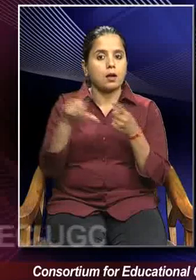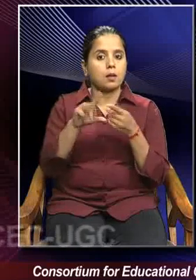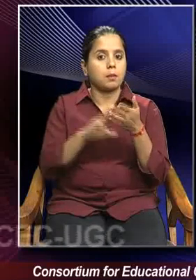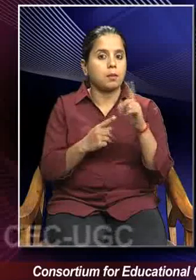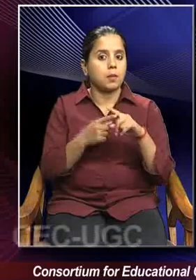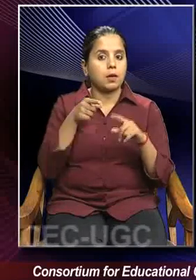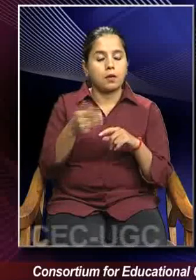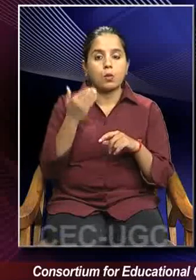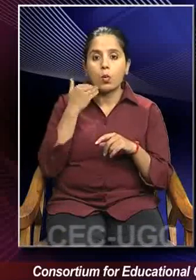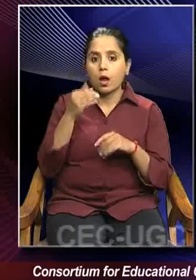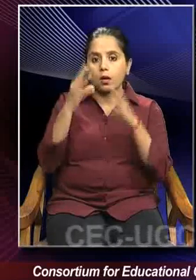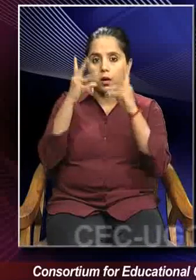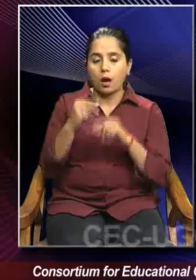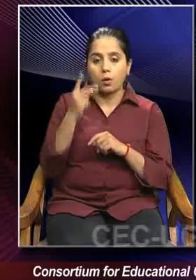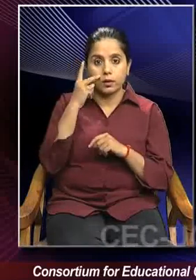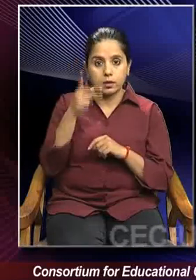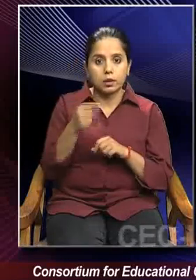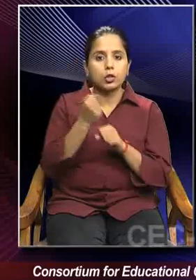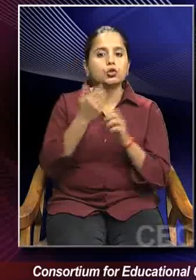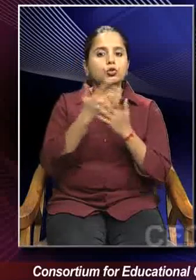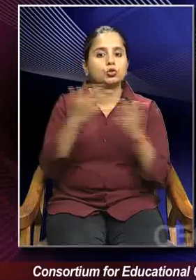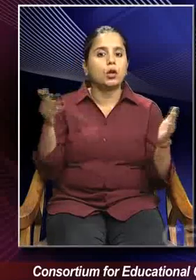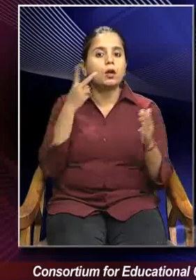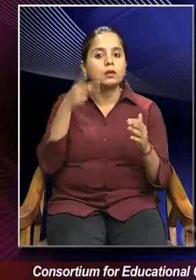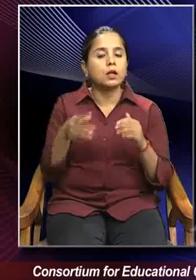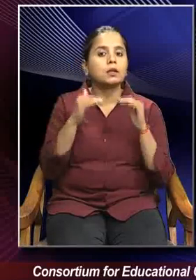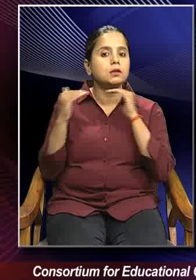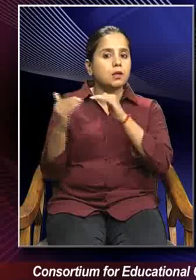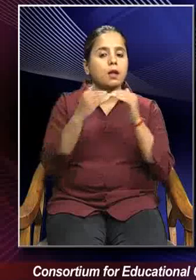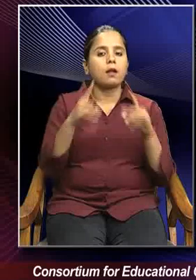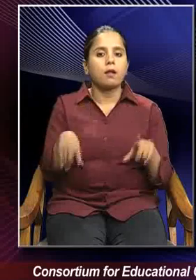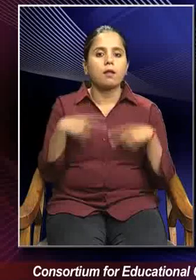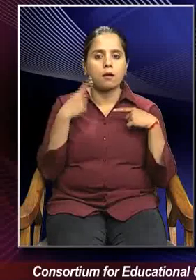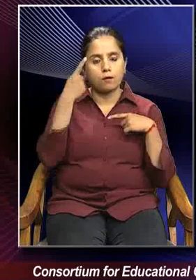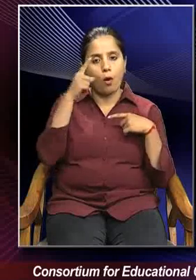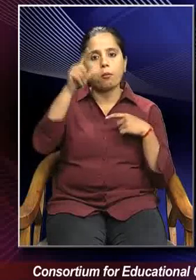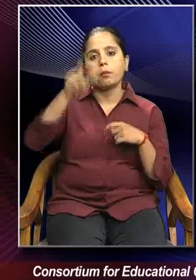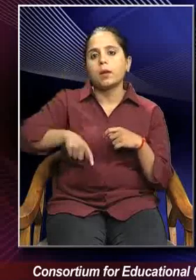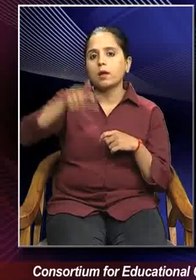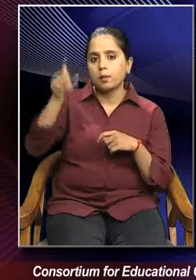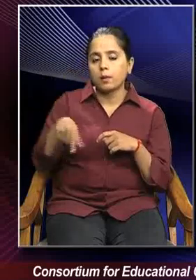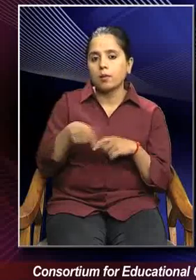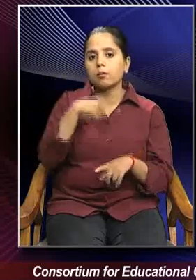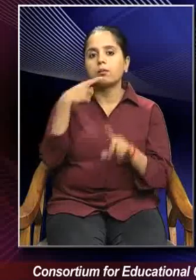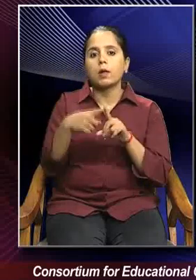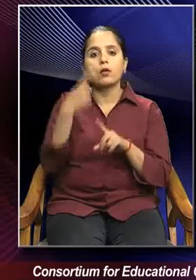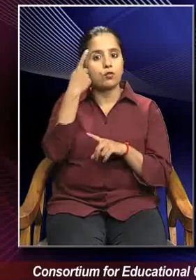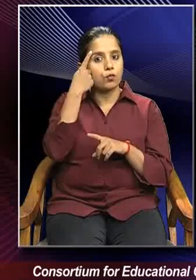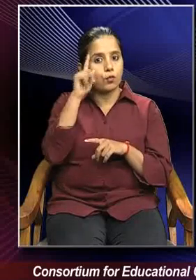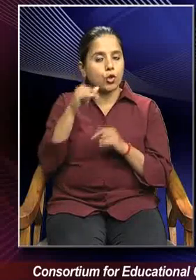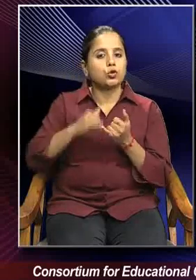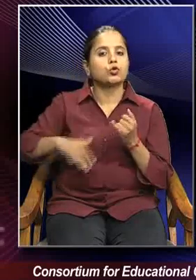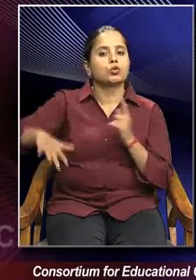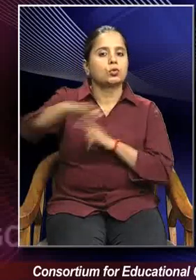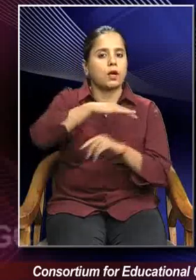when evaluating the general standard of living for people and for